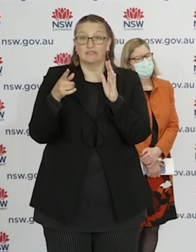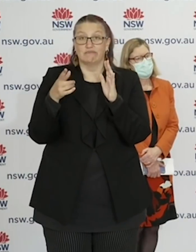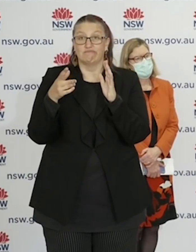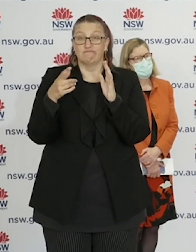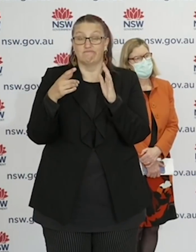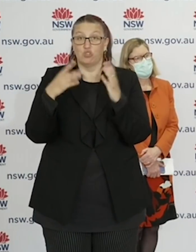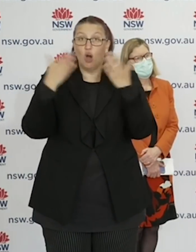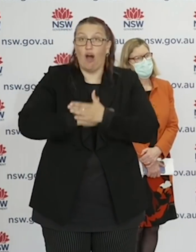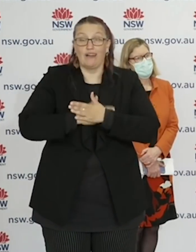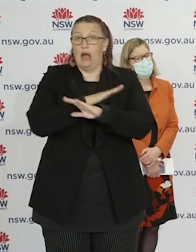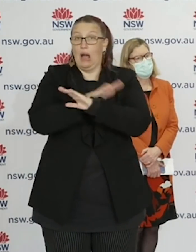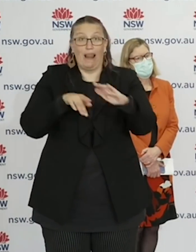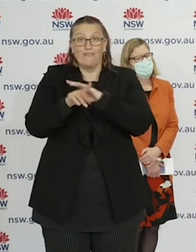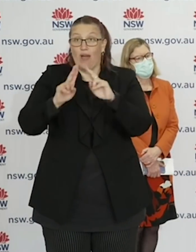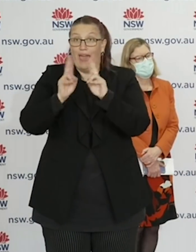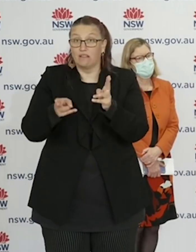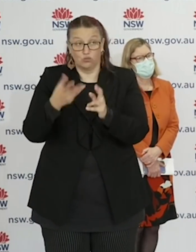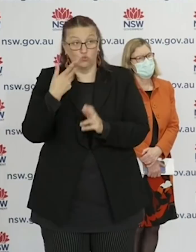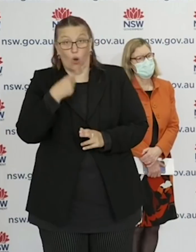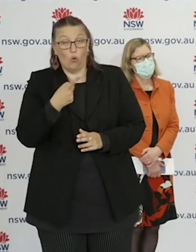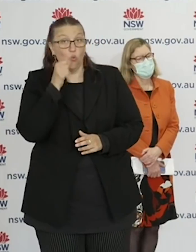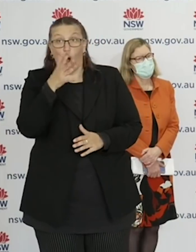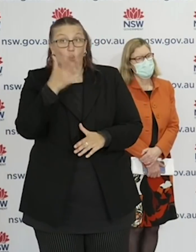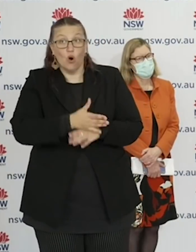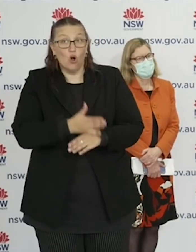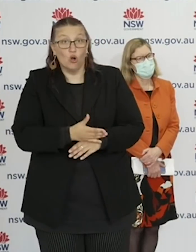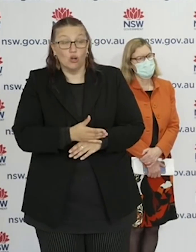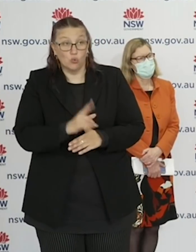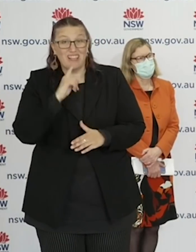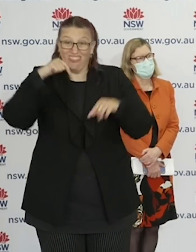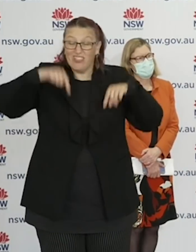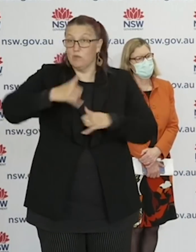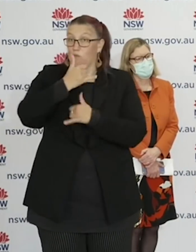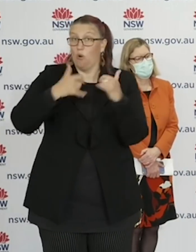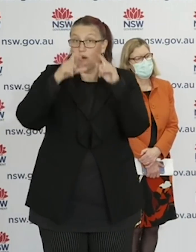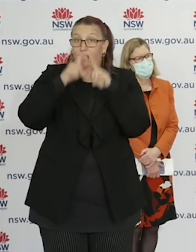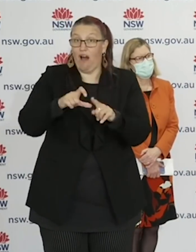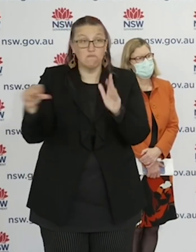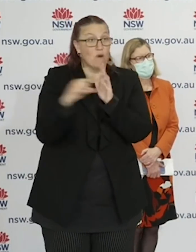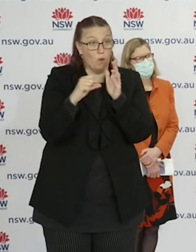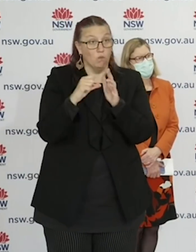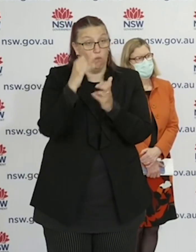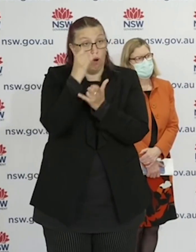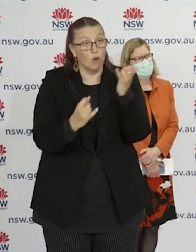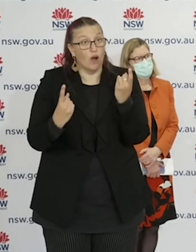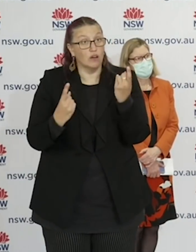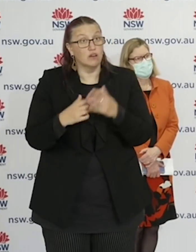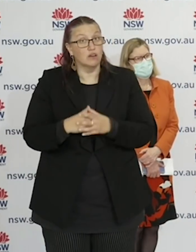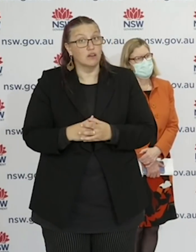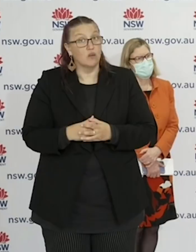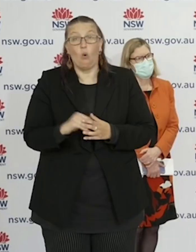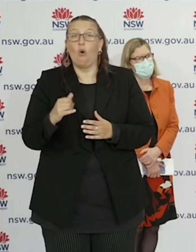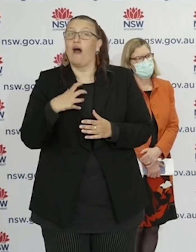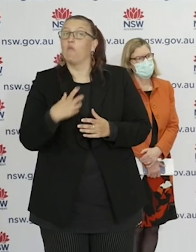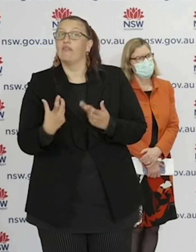is, you've been told, the health advice is there is no further we can go on restrictions? Oh look, if the health advice suggested to us there was further